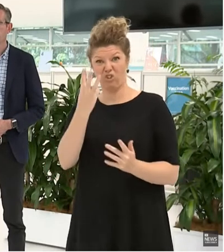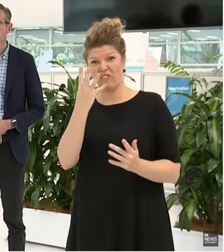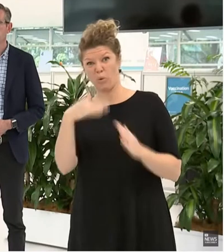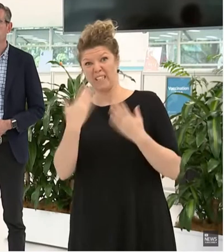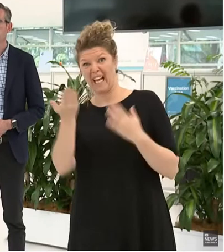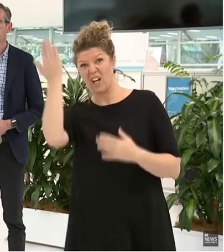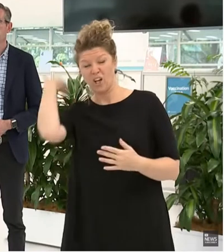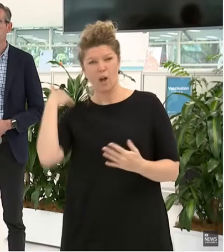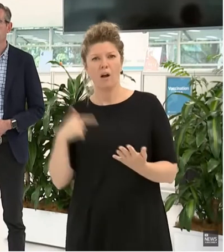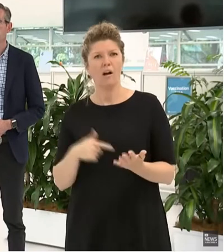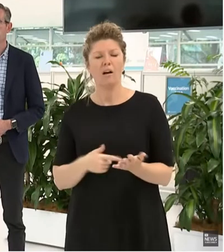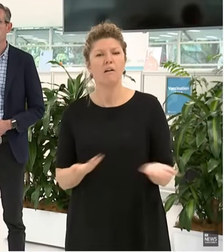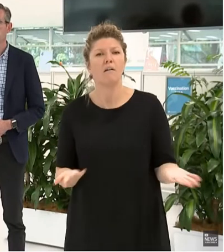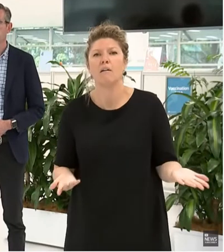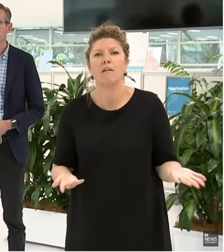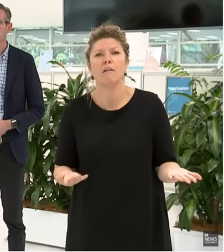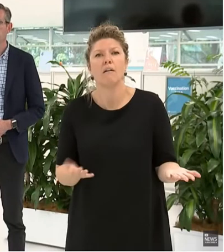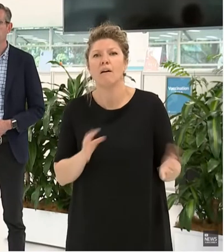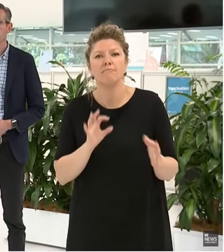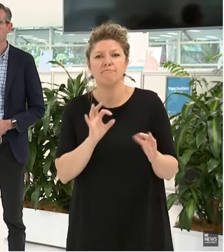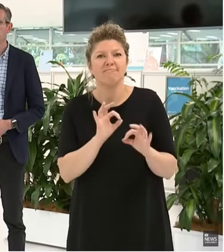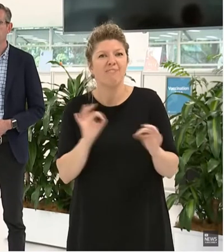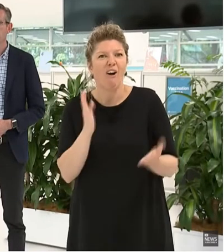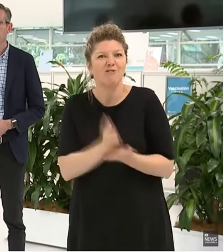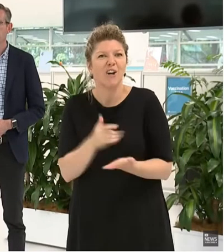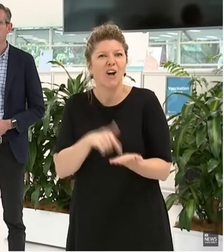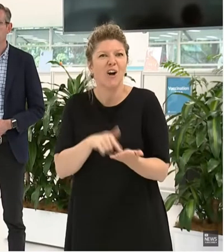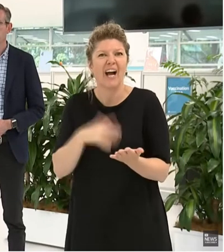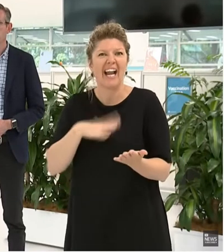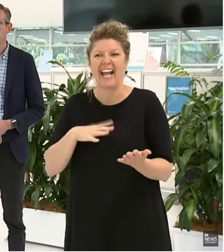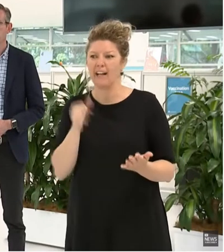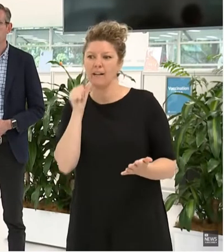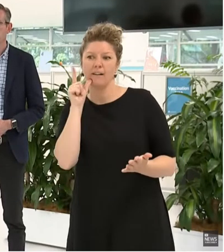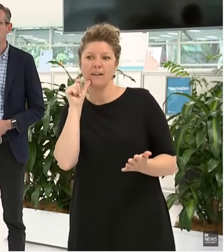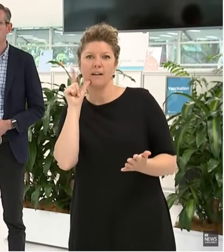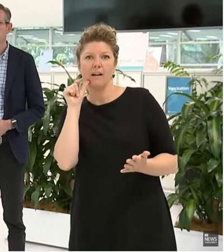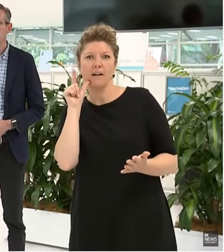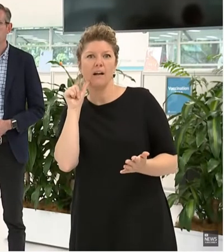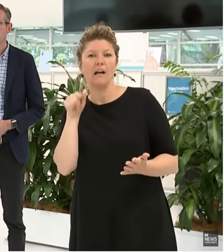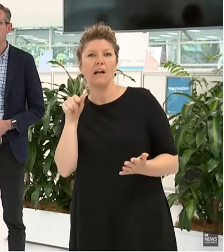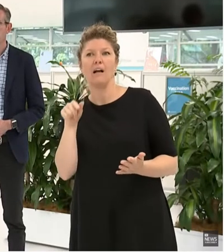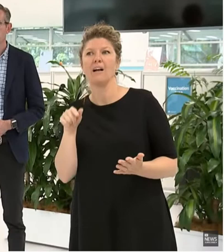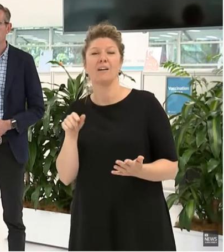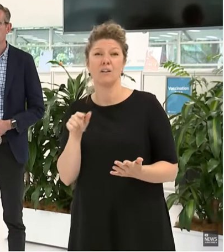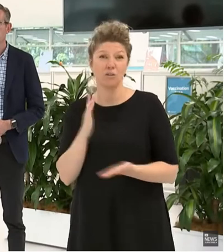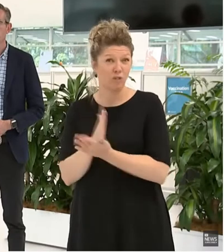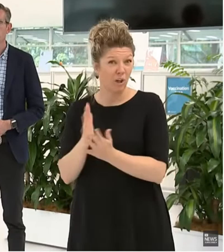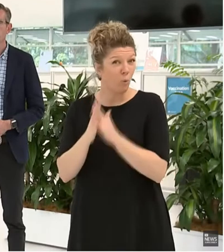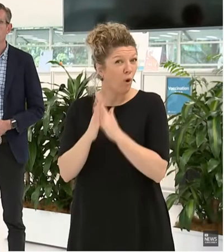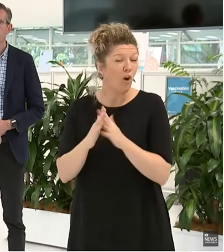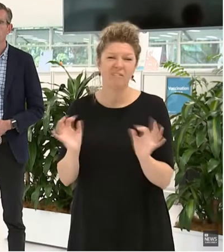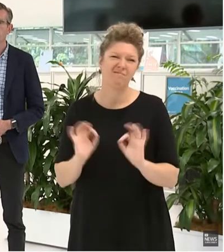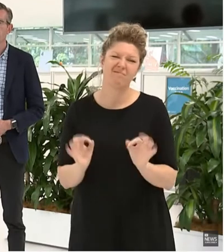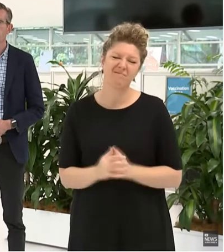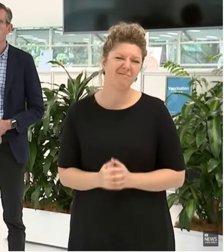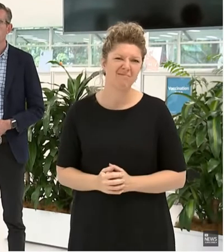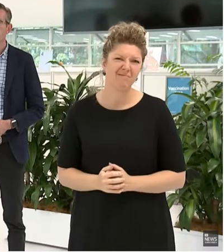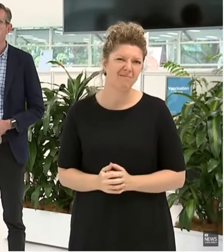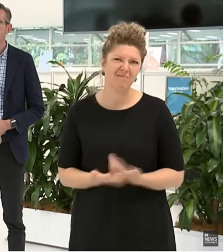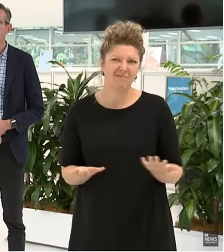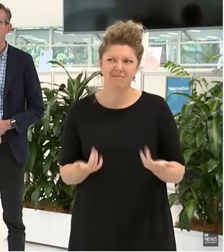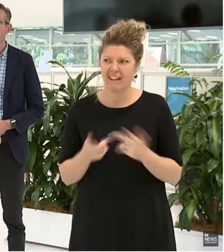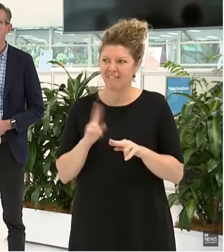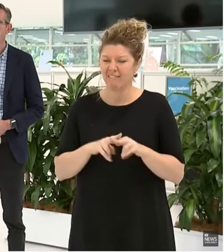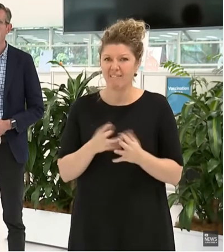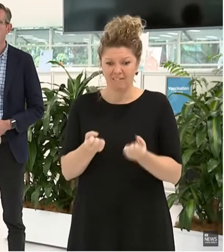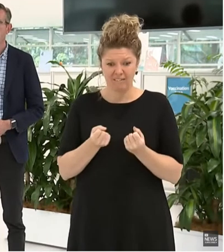positive viral response anyway, and you wouldn't know it. So I'm not sure that it's actually helping the other states and territories anyway in regard to